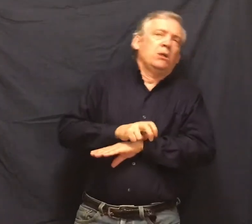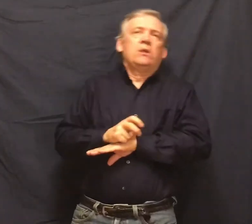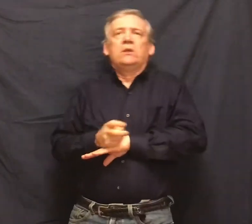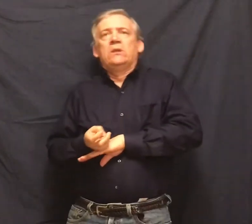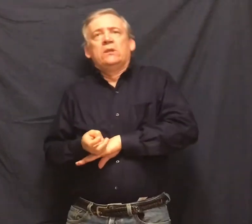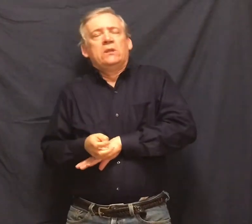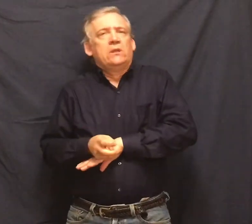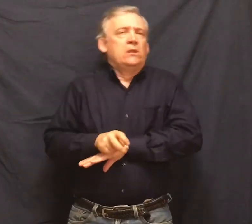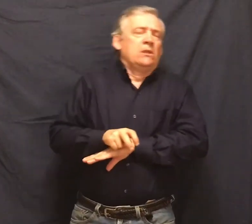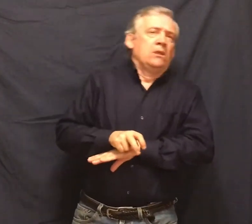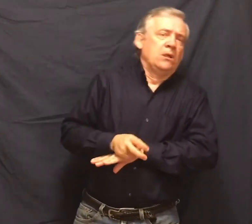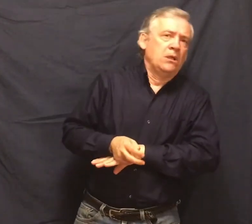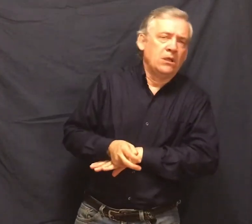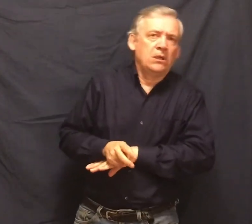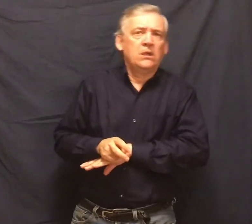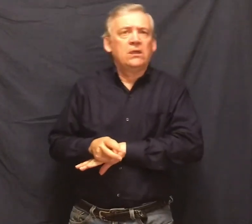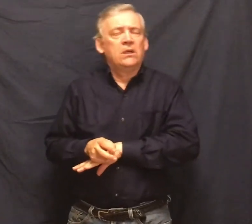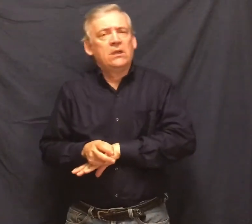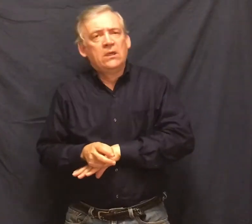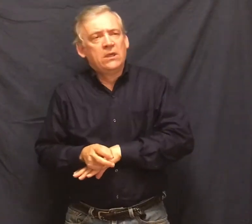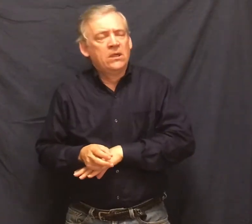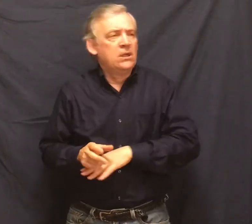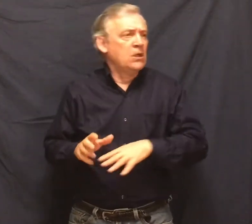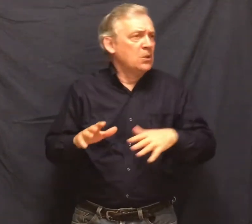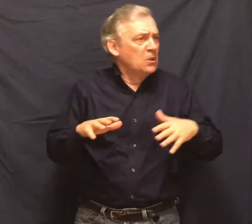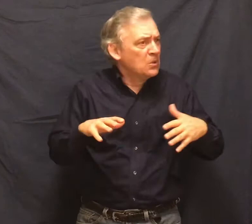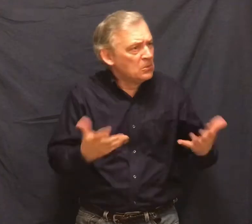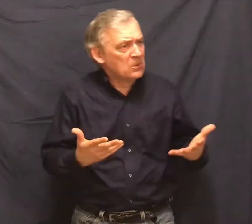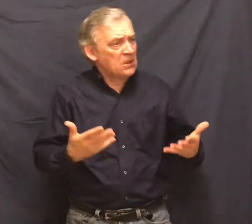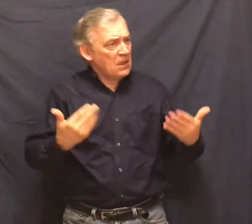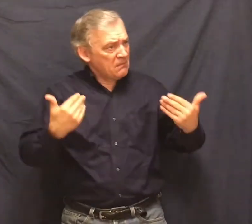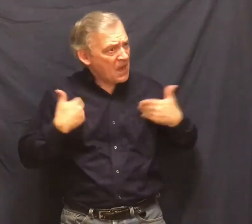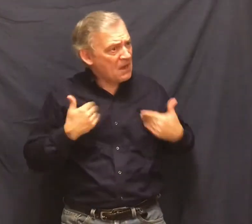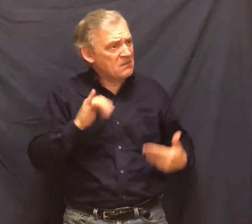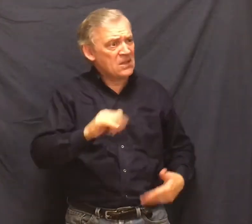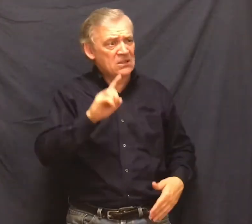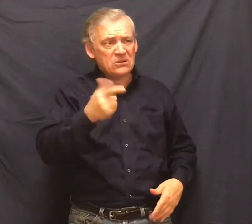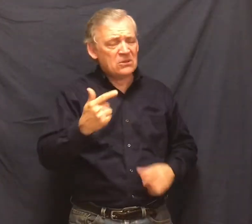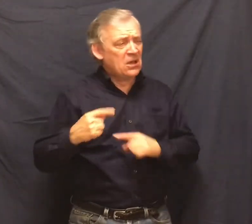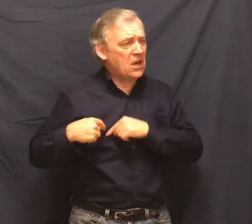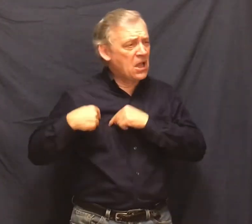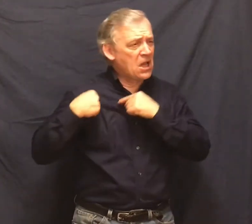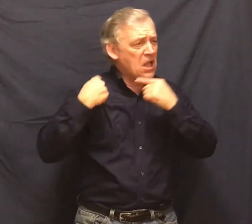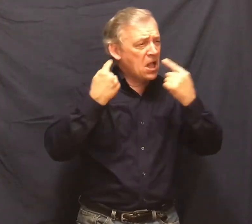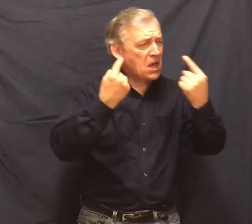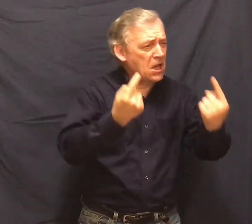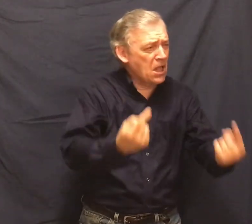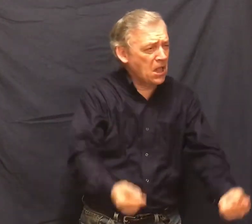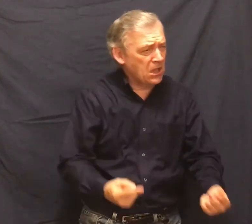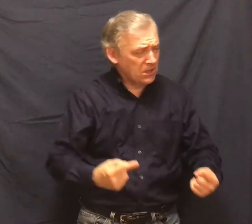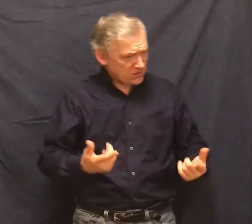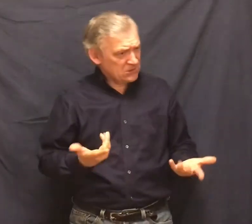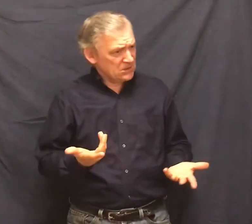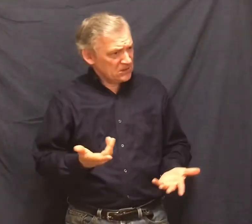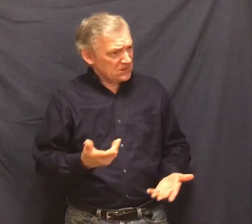Well, heck, I had him so long. Had him since he was a pup. I herded sheep with him, he said